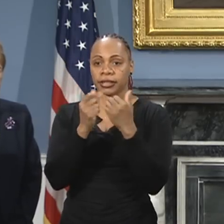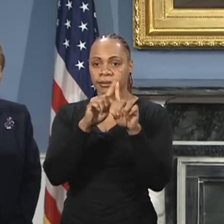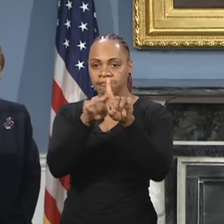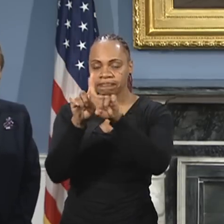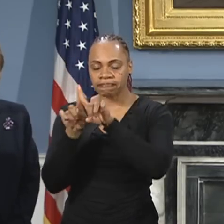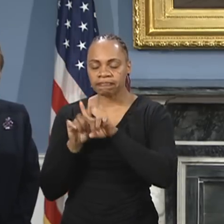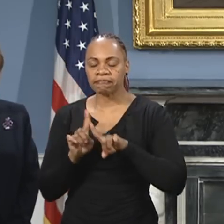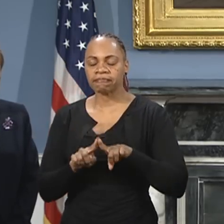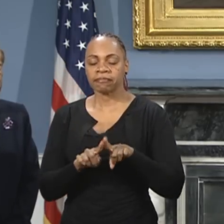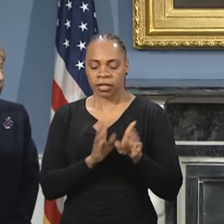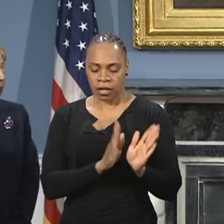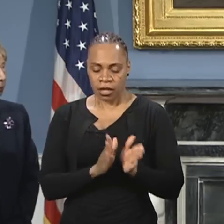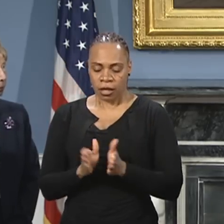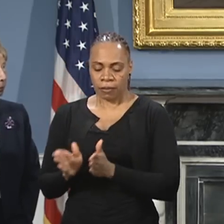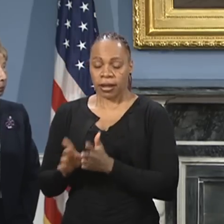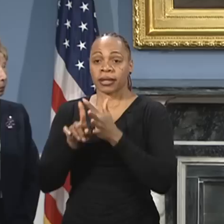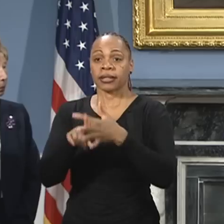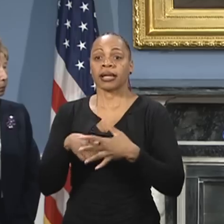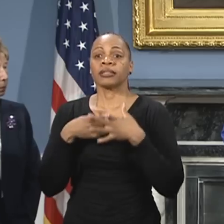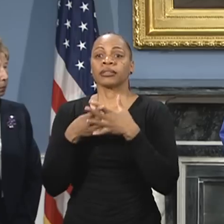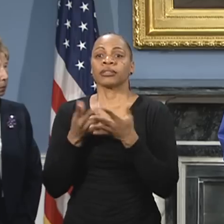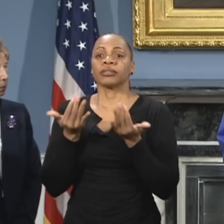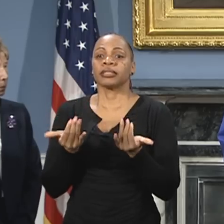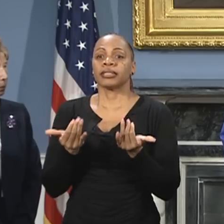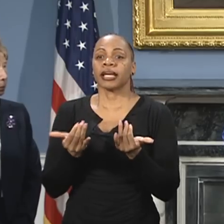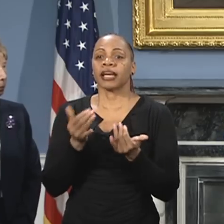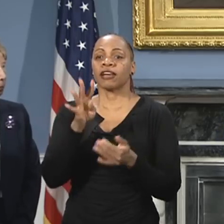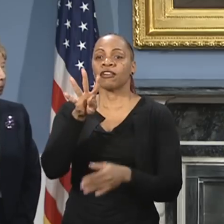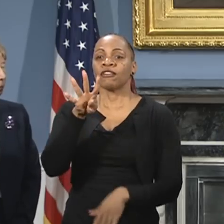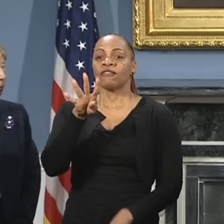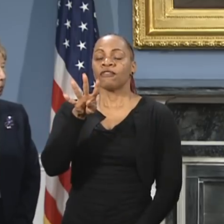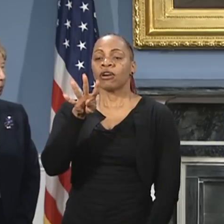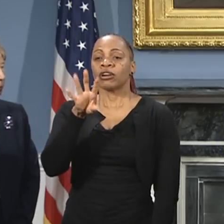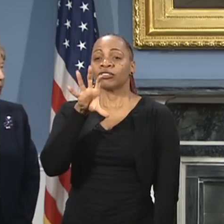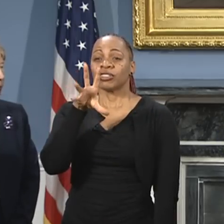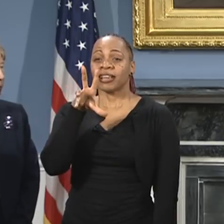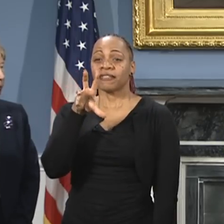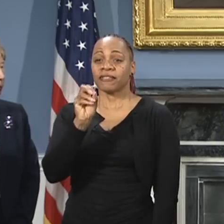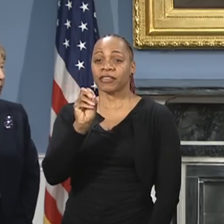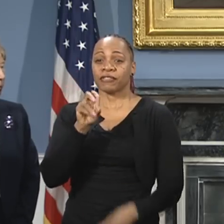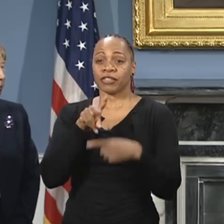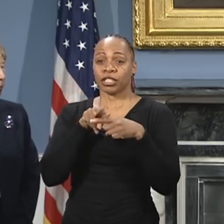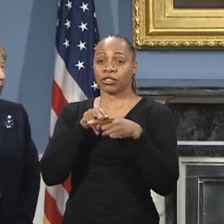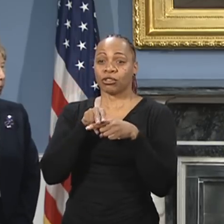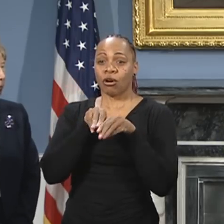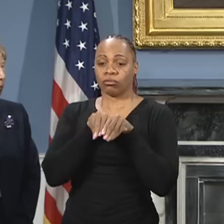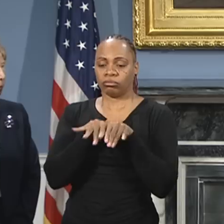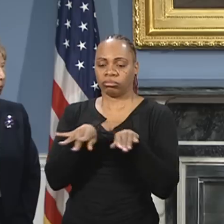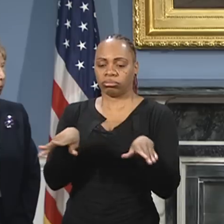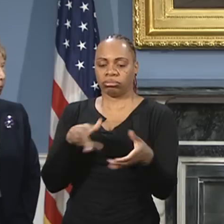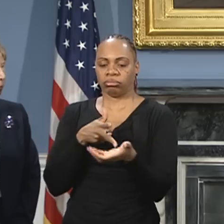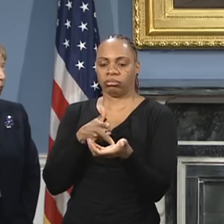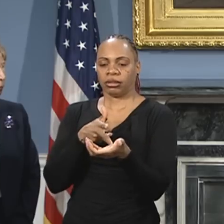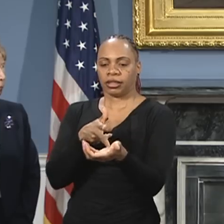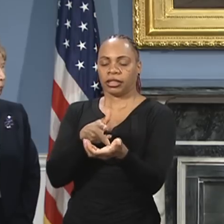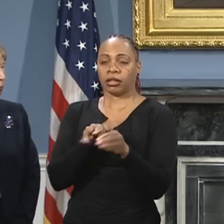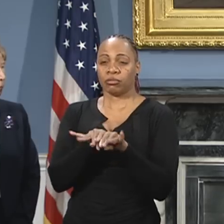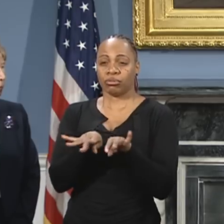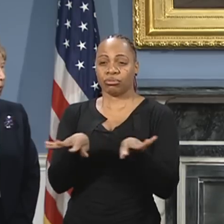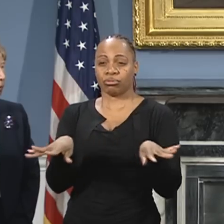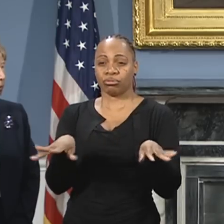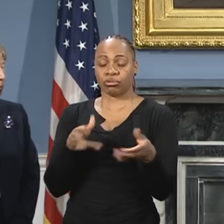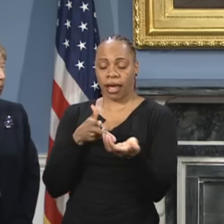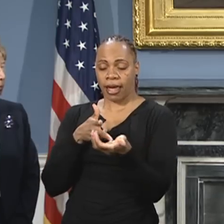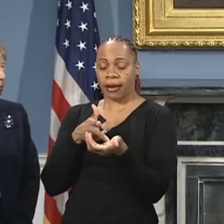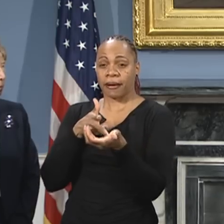The plan that we've been executing today, 450 salt spreaders were dispatched as soon as snow began. And now plows have been attached